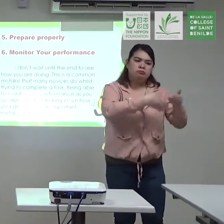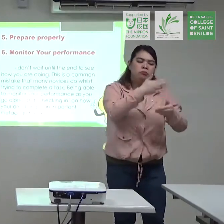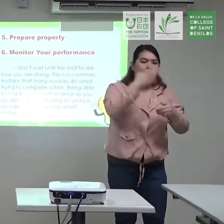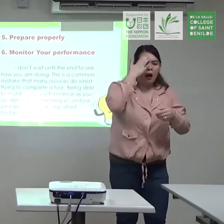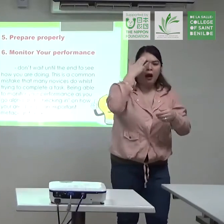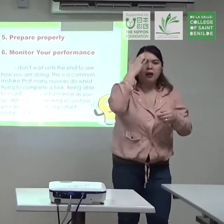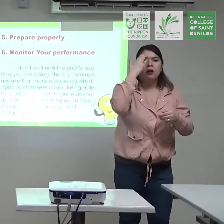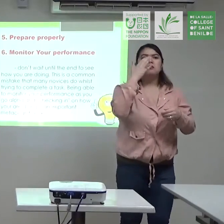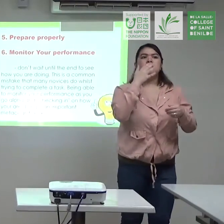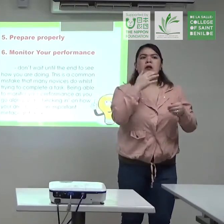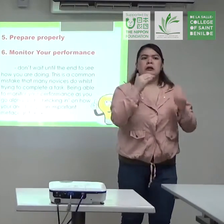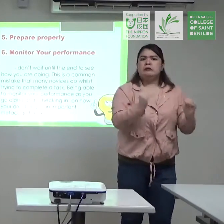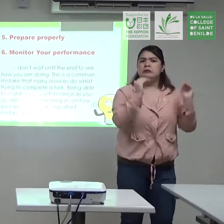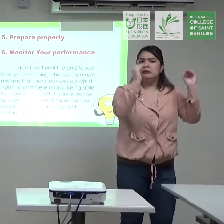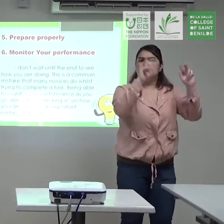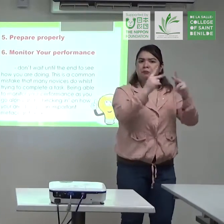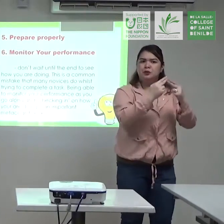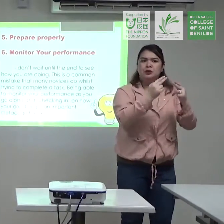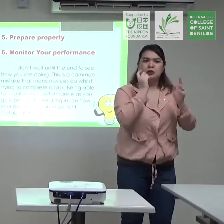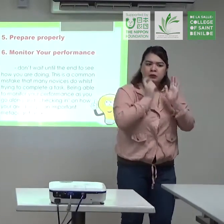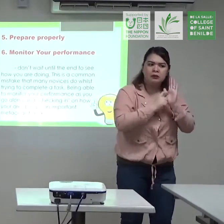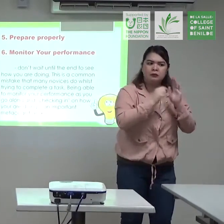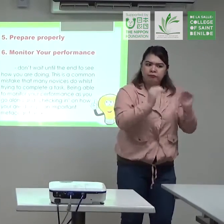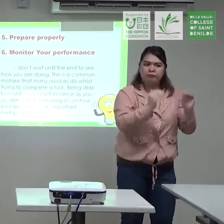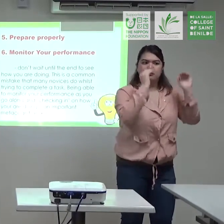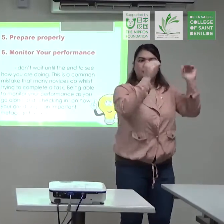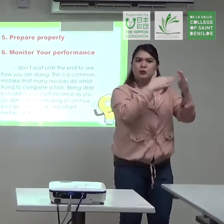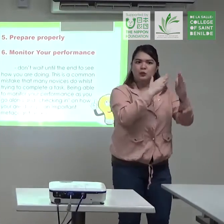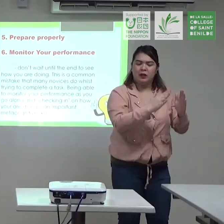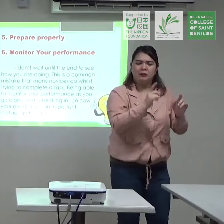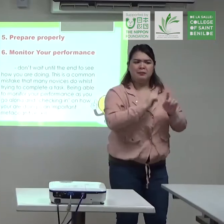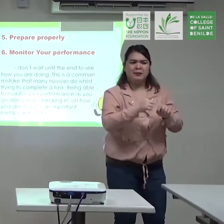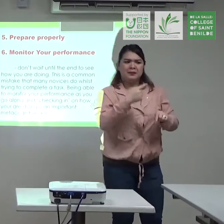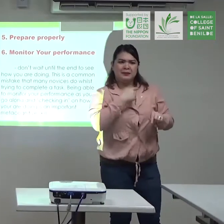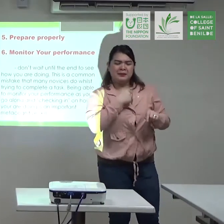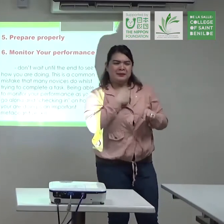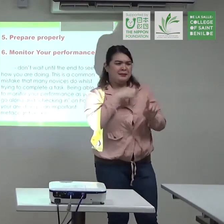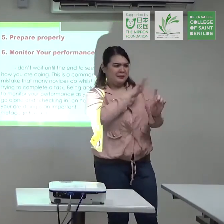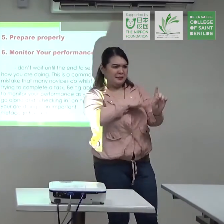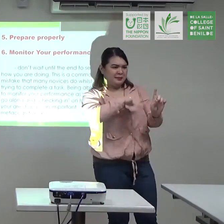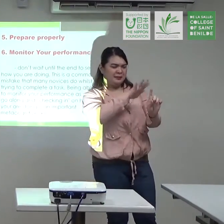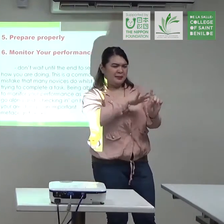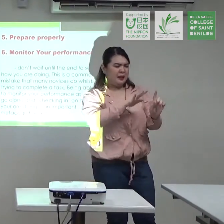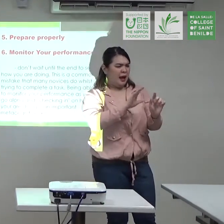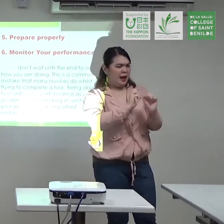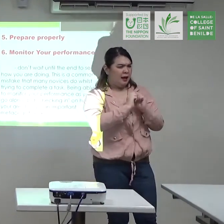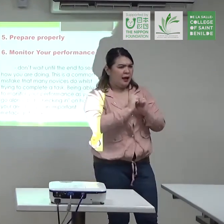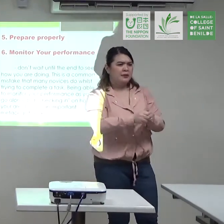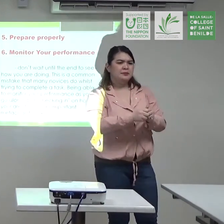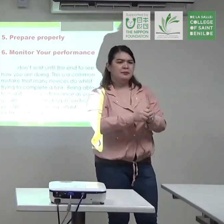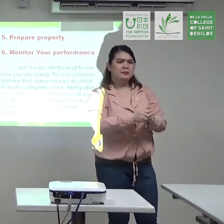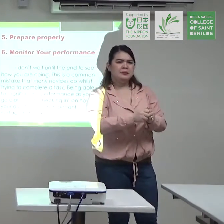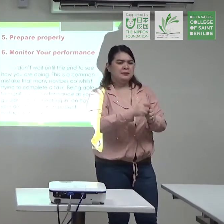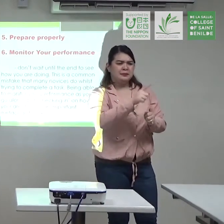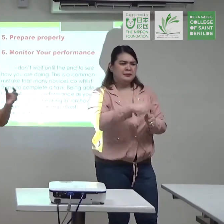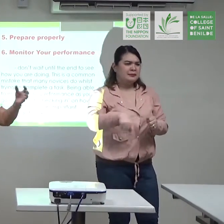teachers, supervisors, even superintendents. I said, how come